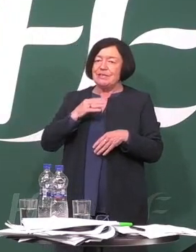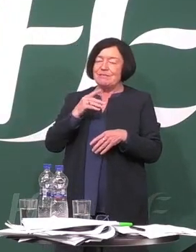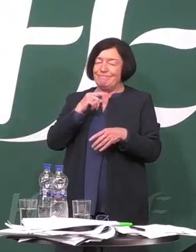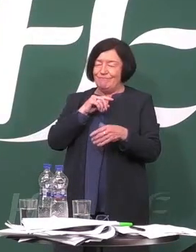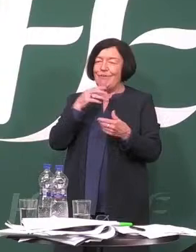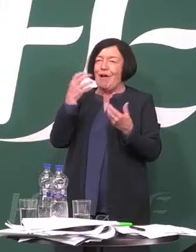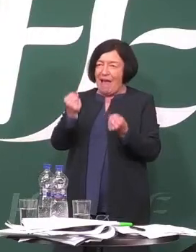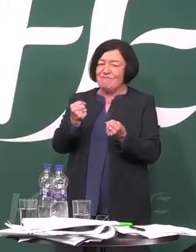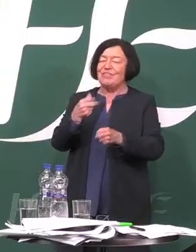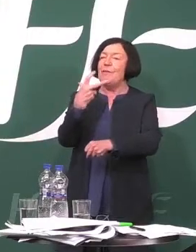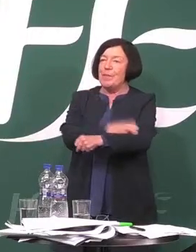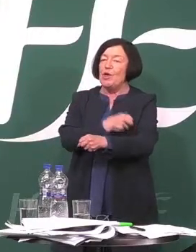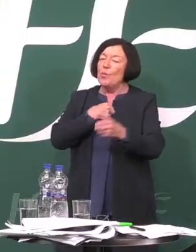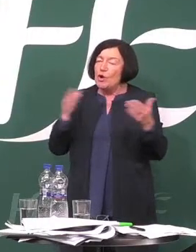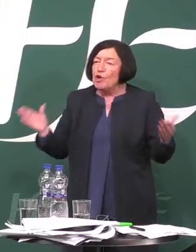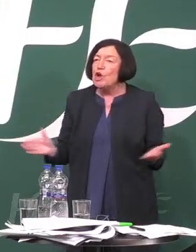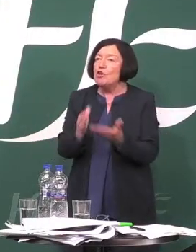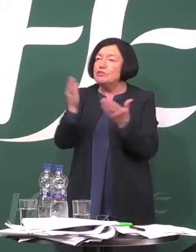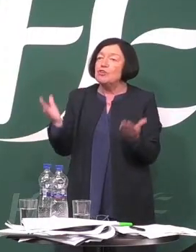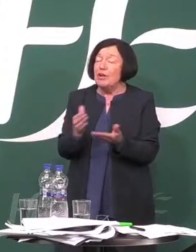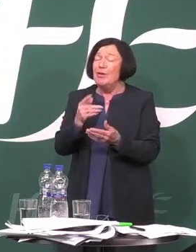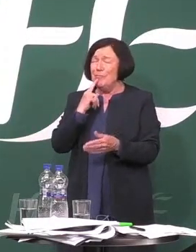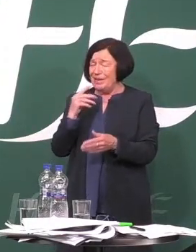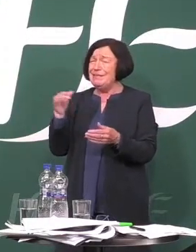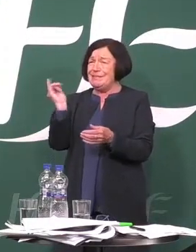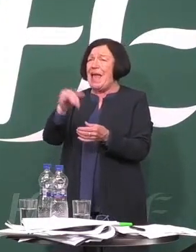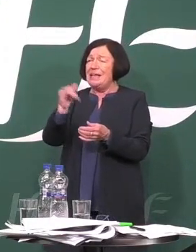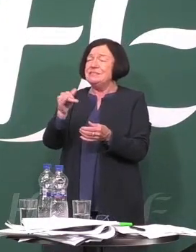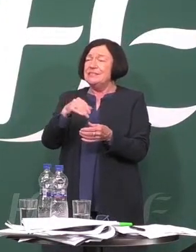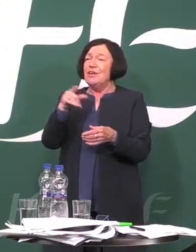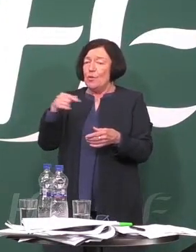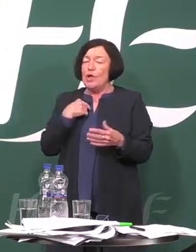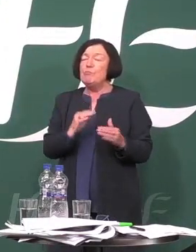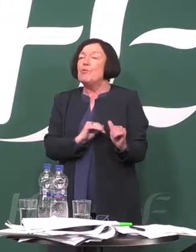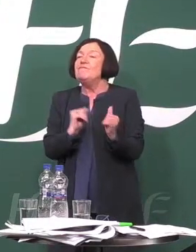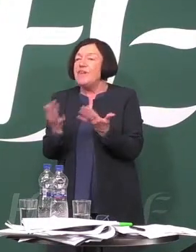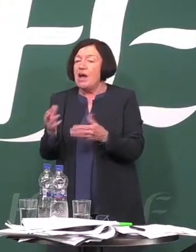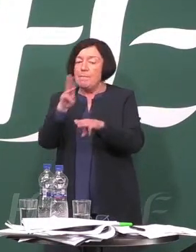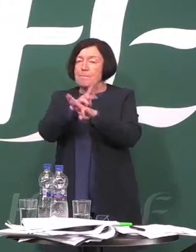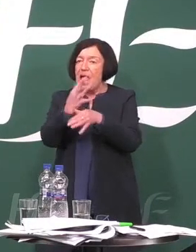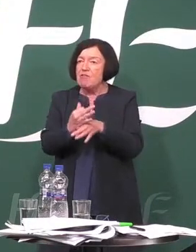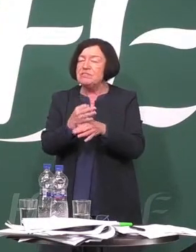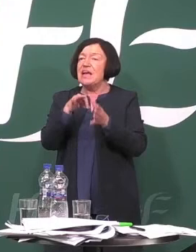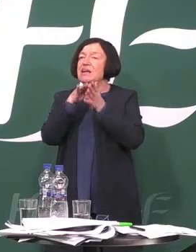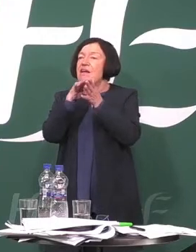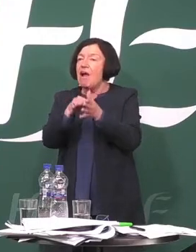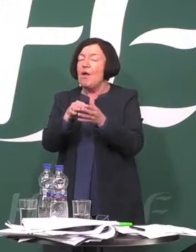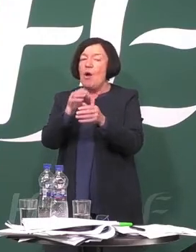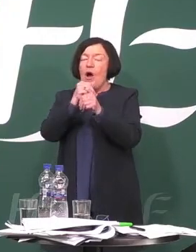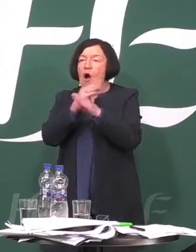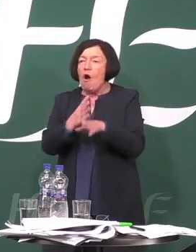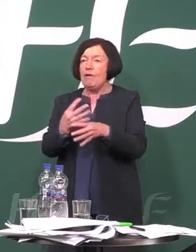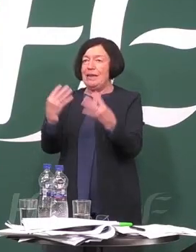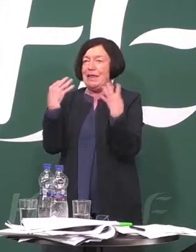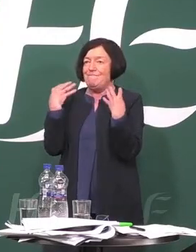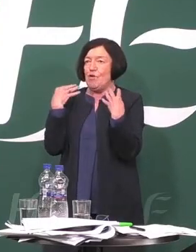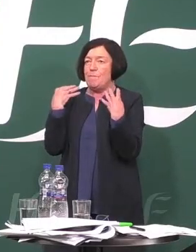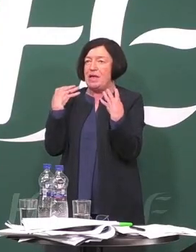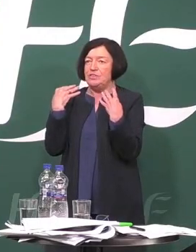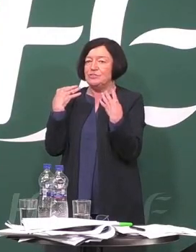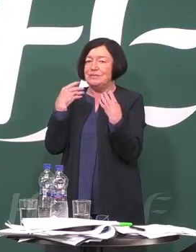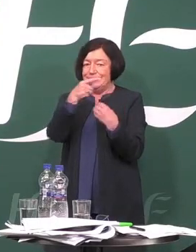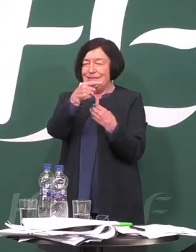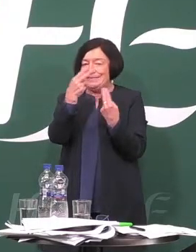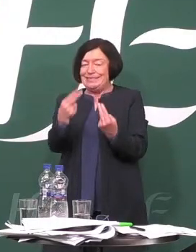And that's what we're encouraging people to do. But the provision is, of course, is that we provide parents and guardians with all the information they